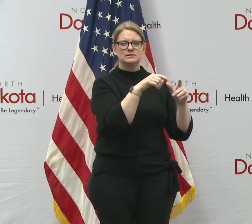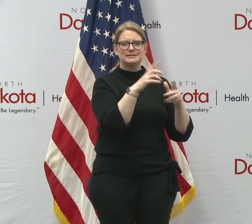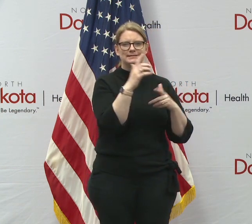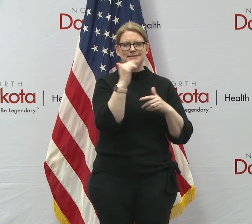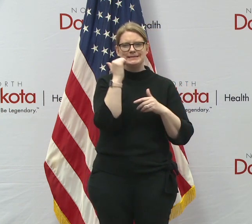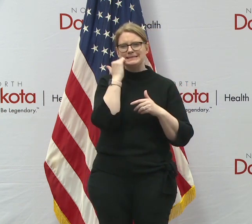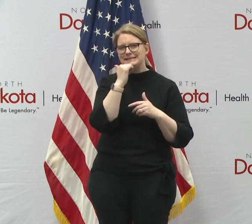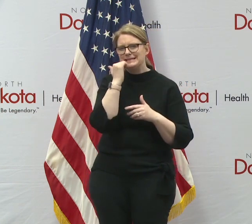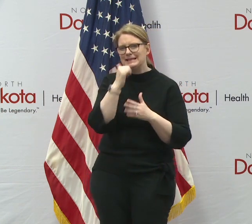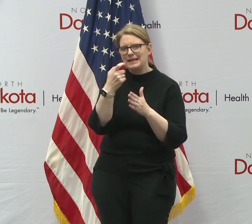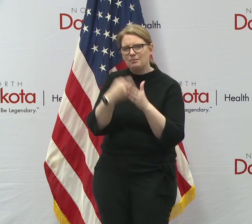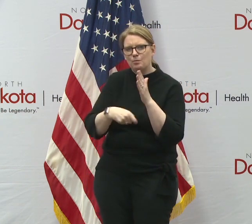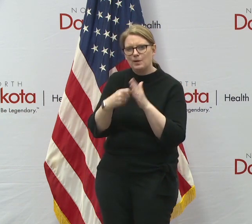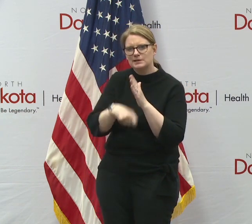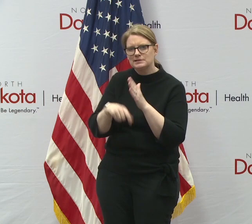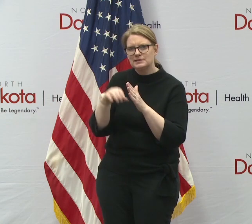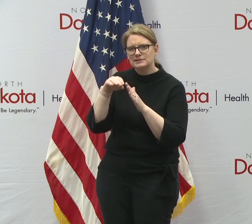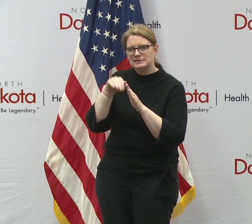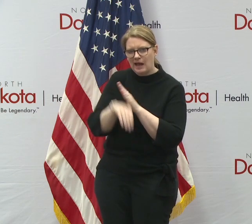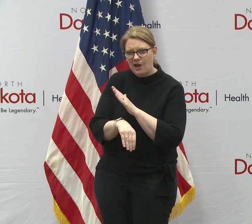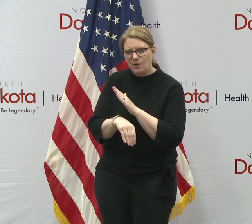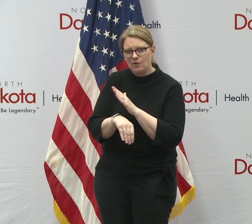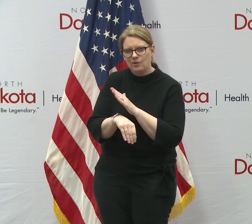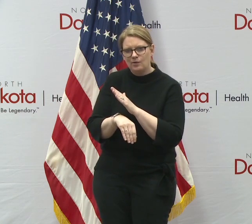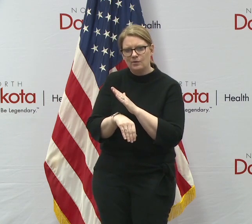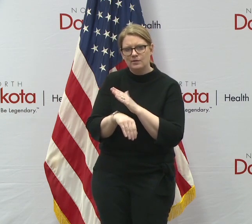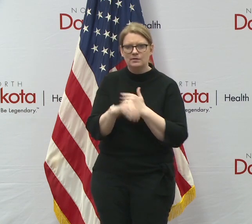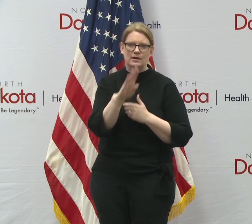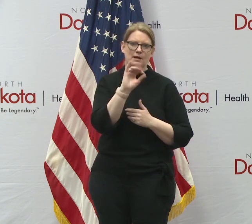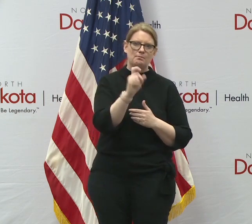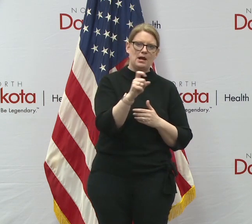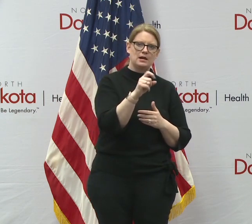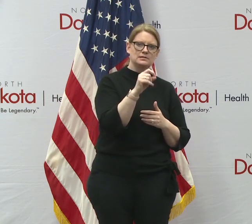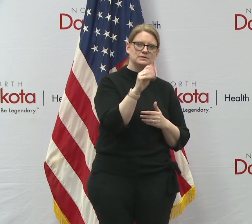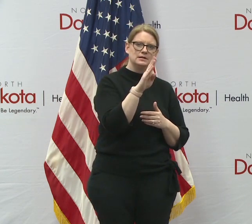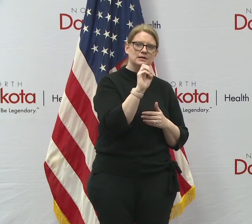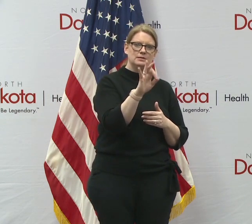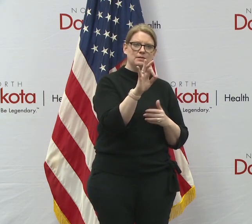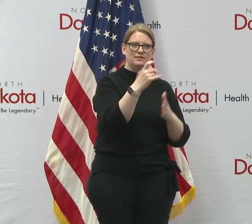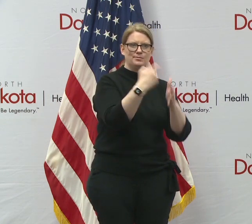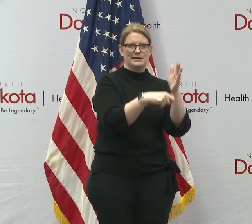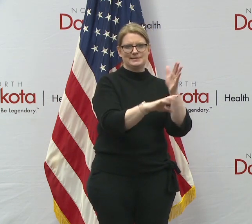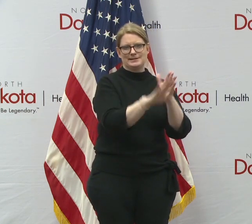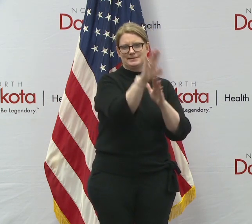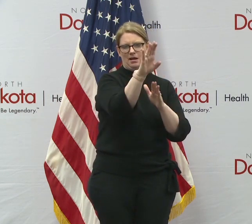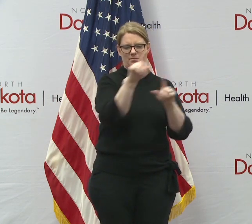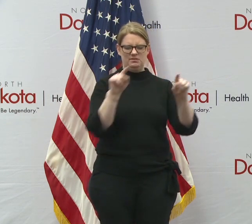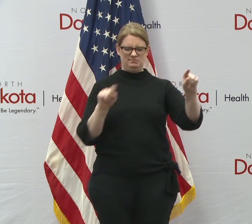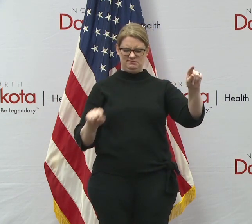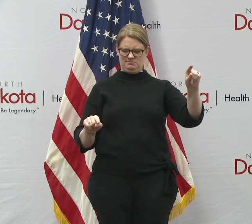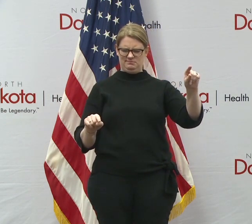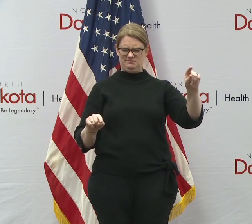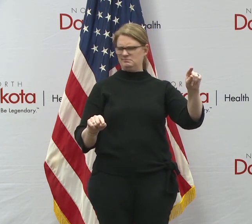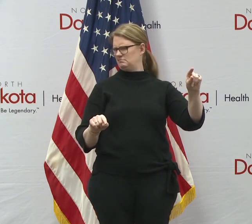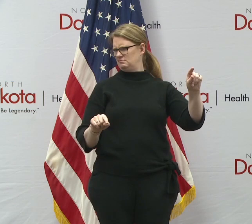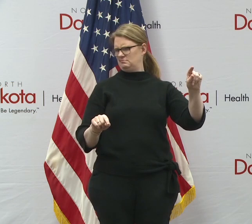daily price is down, and boxed beef prices on the future markets is up, and what's in between, I think there's only 2 or